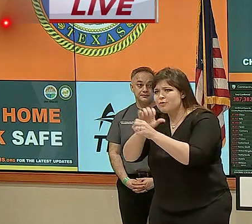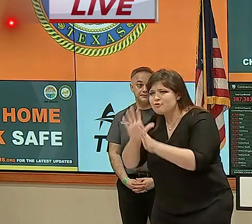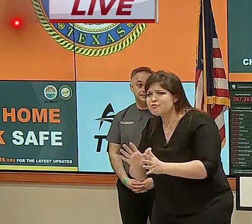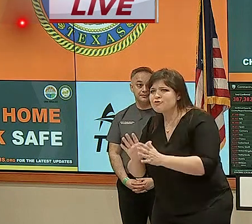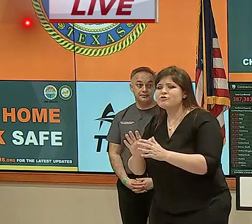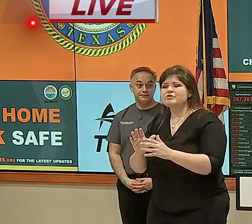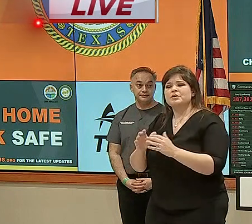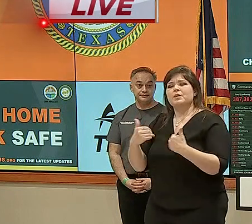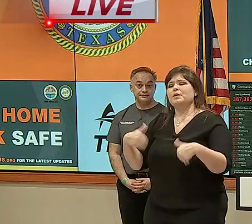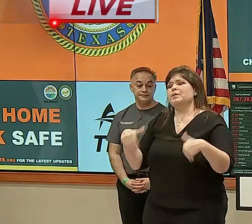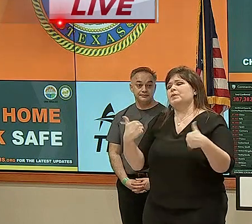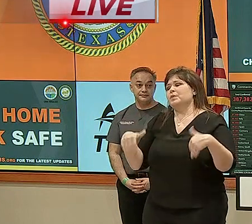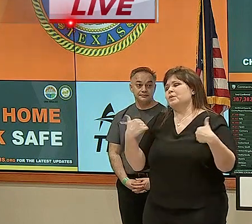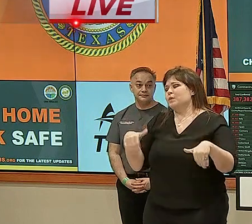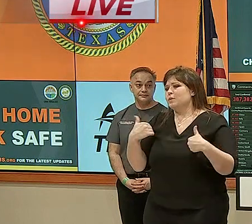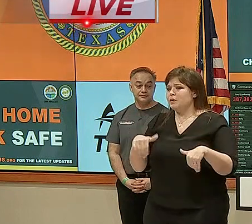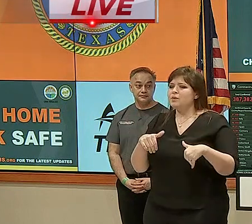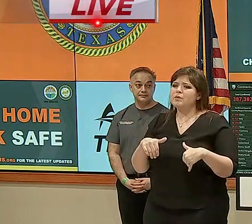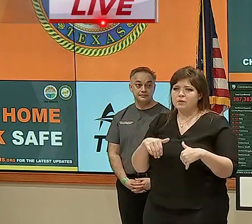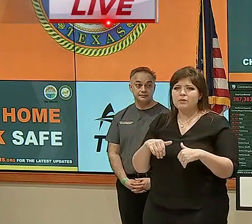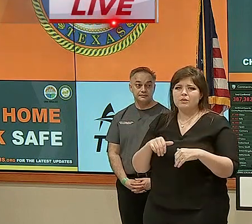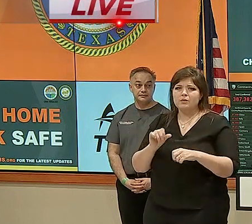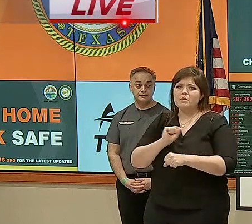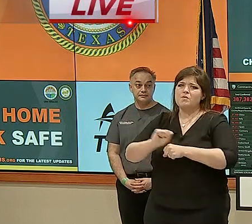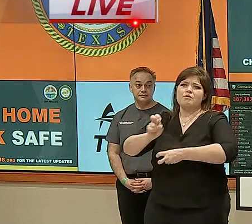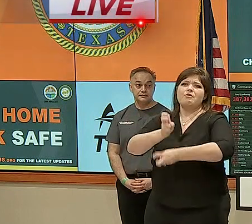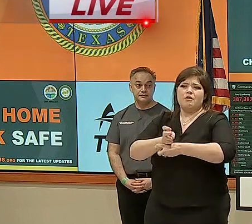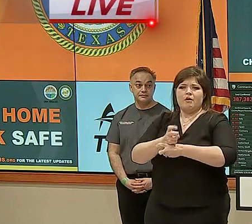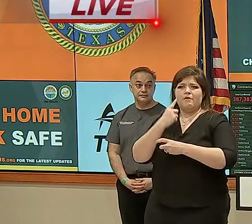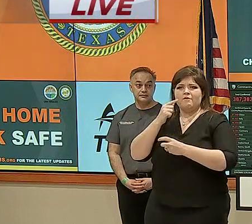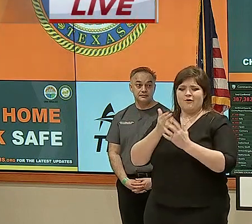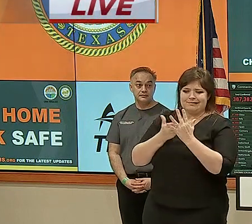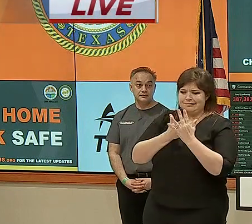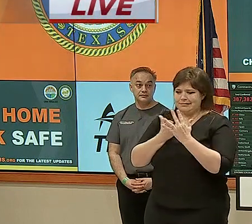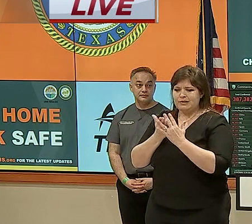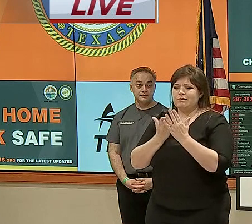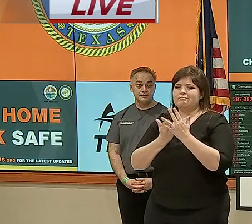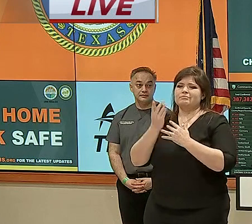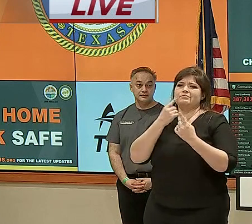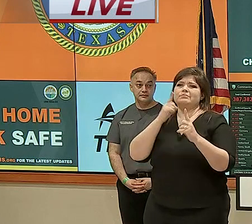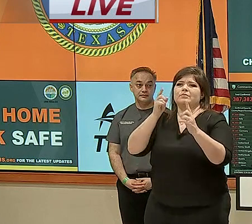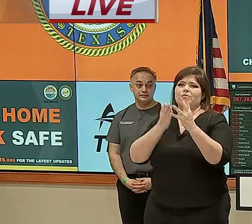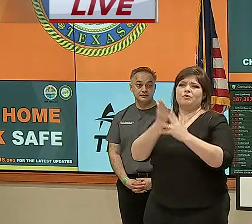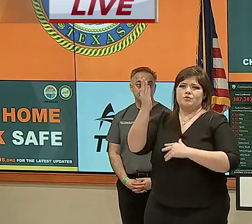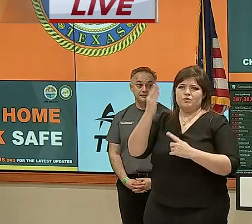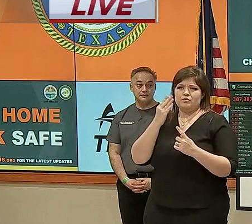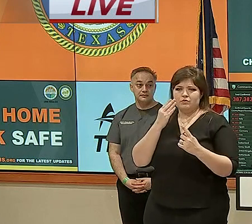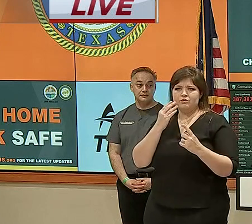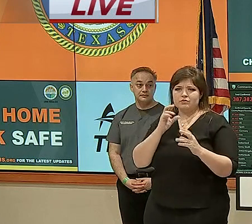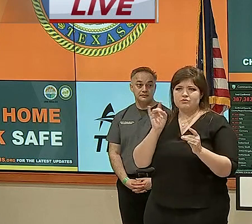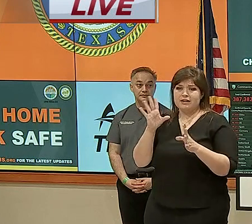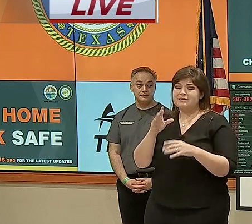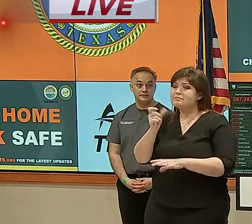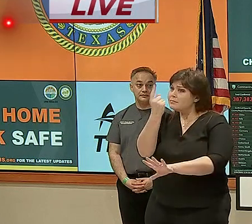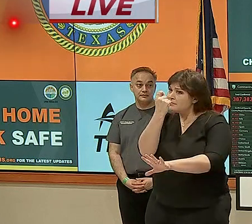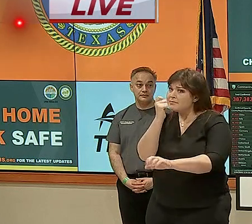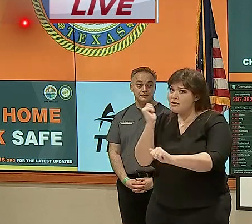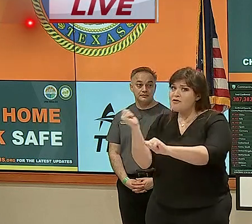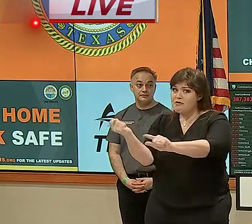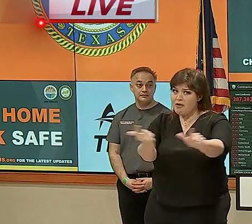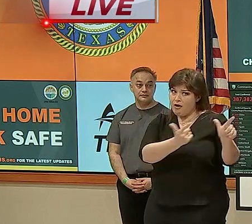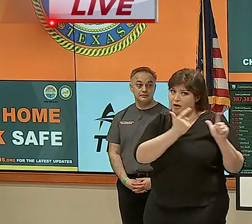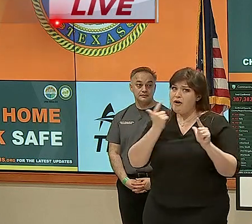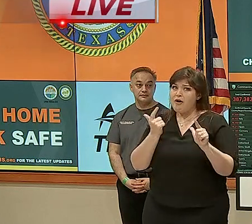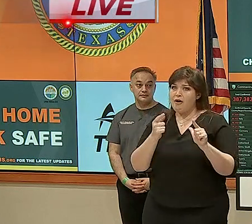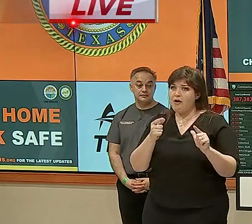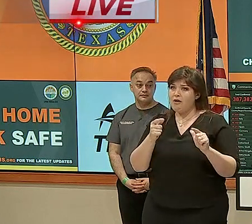are keeping us going through this crisis, and also point out we are all first responders in this. To the extent that we stay